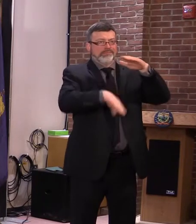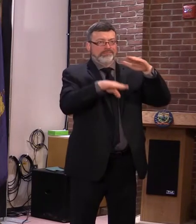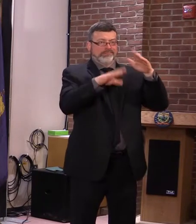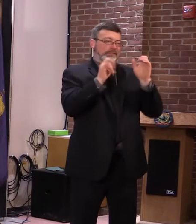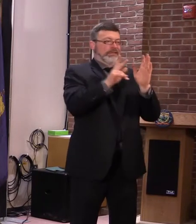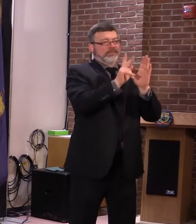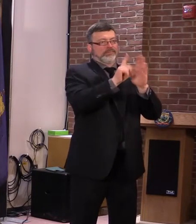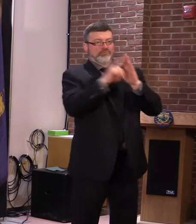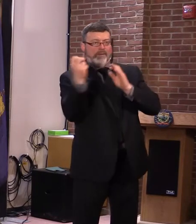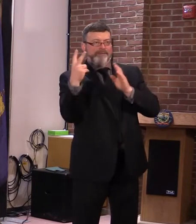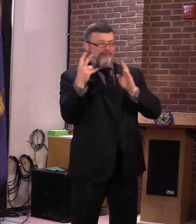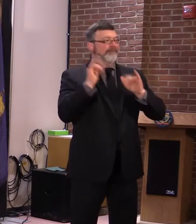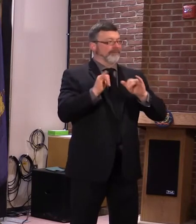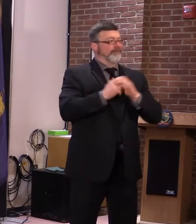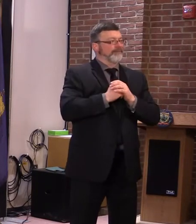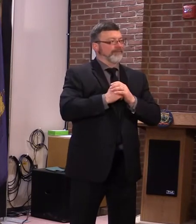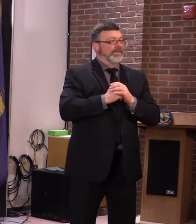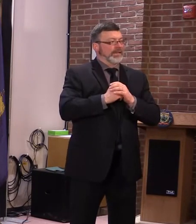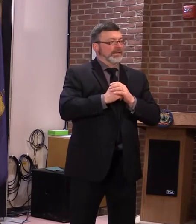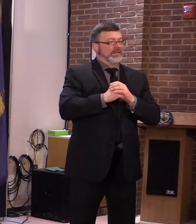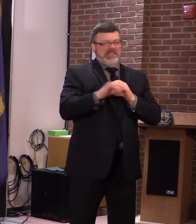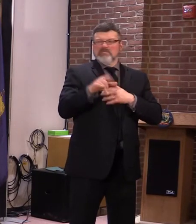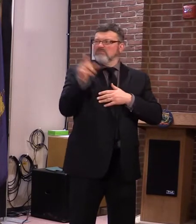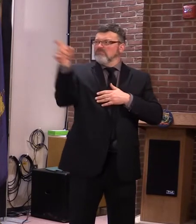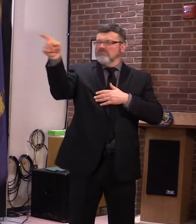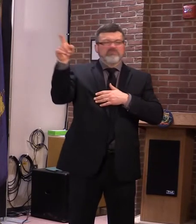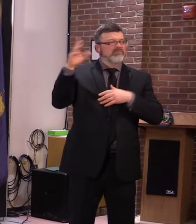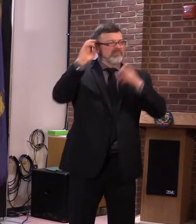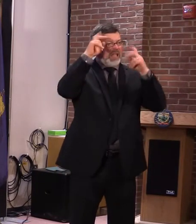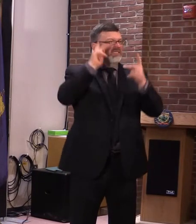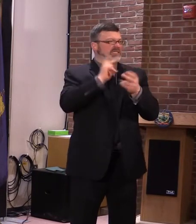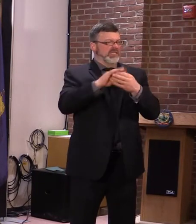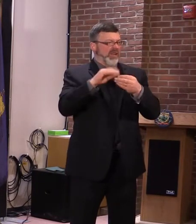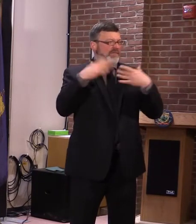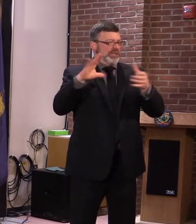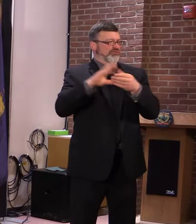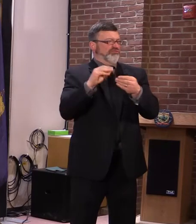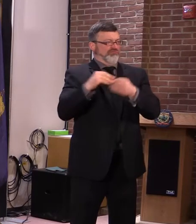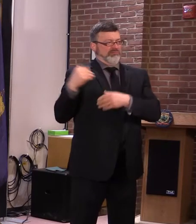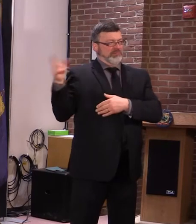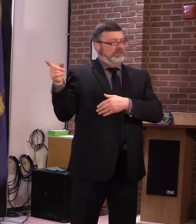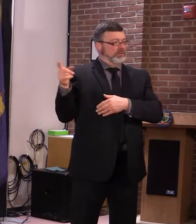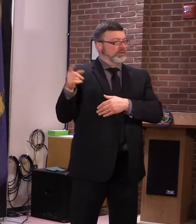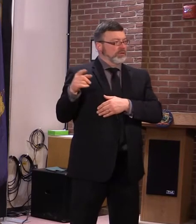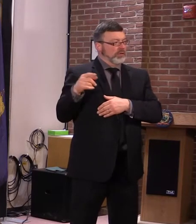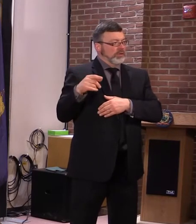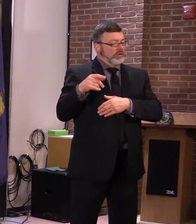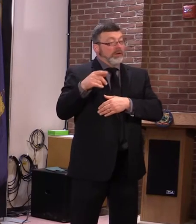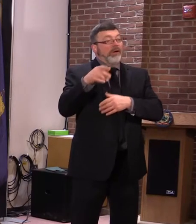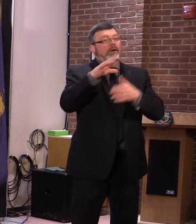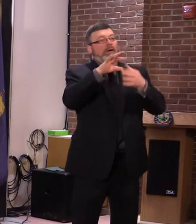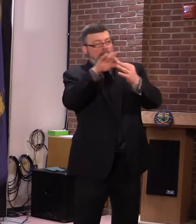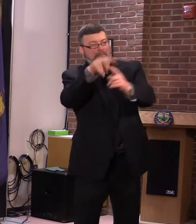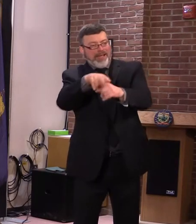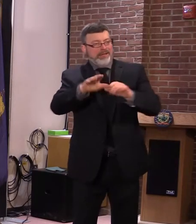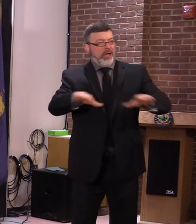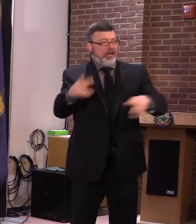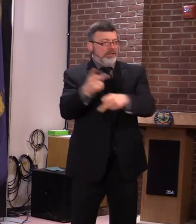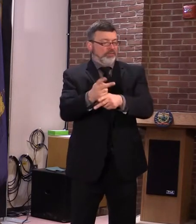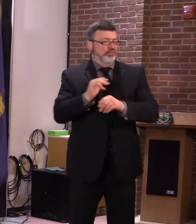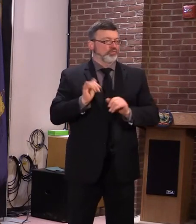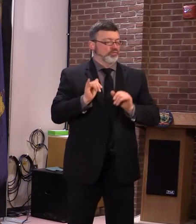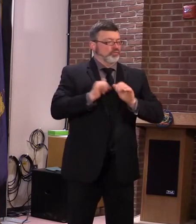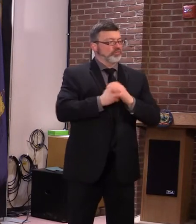by Secretary French, and also for schools, and also for our child care providers. This effort is designed to